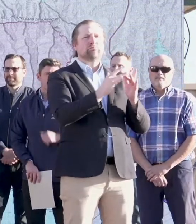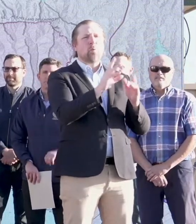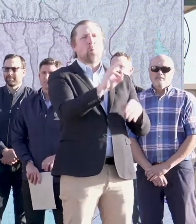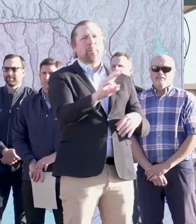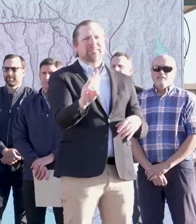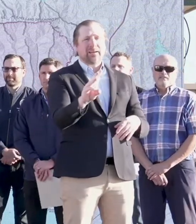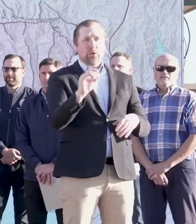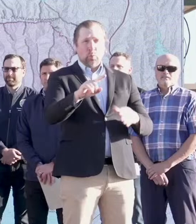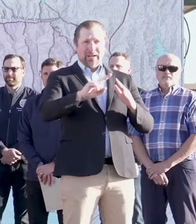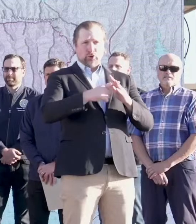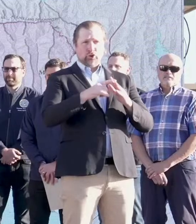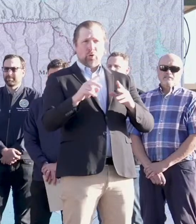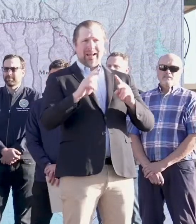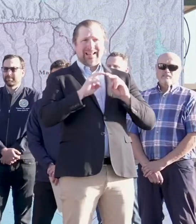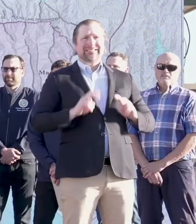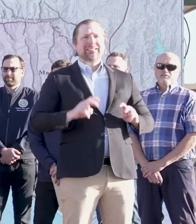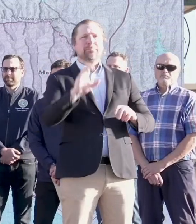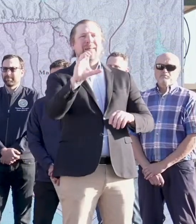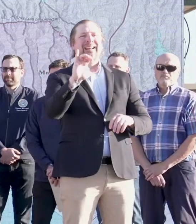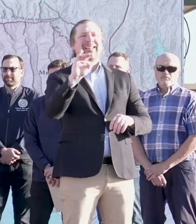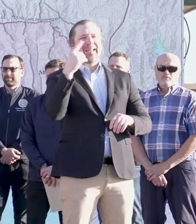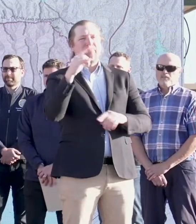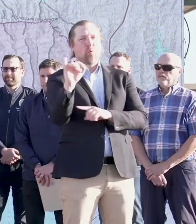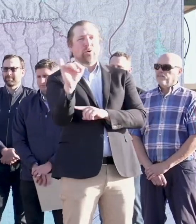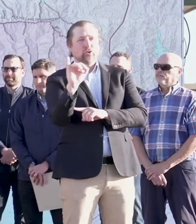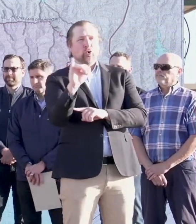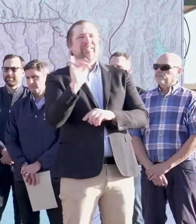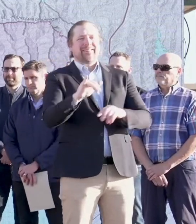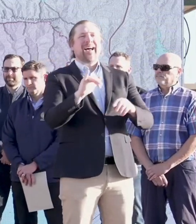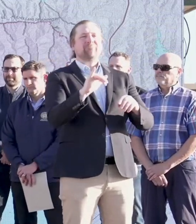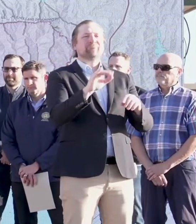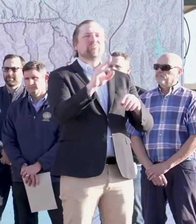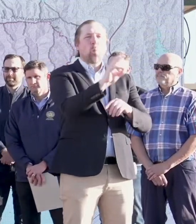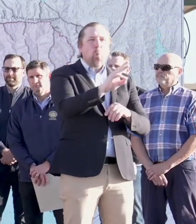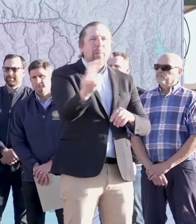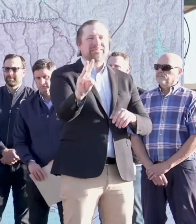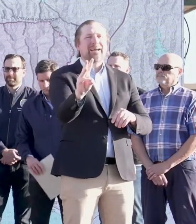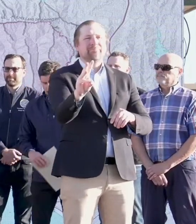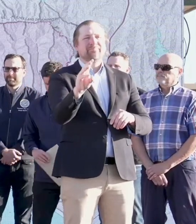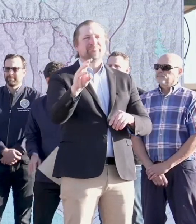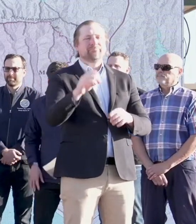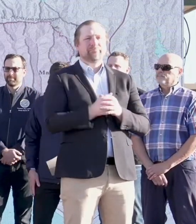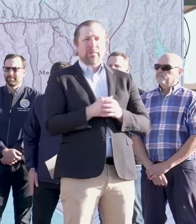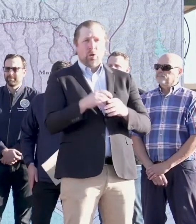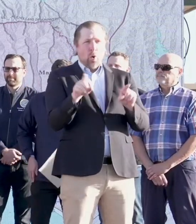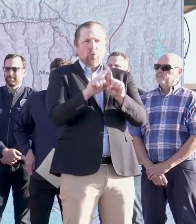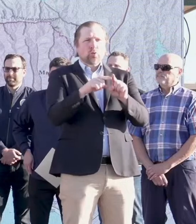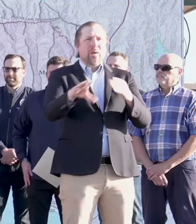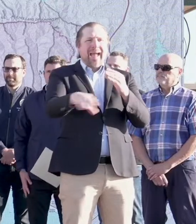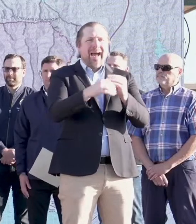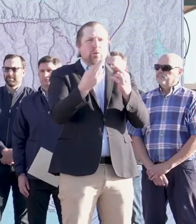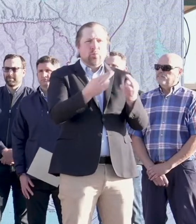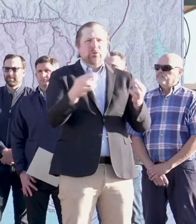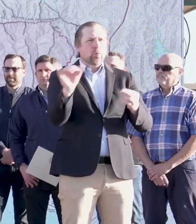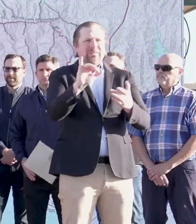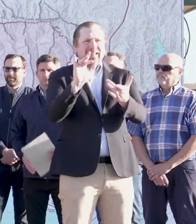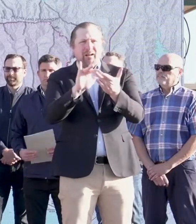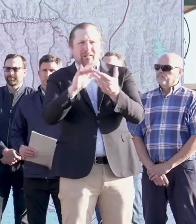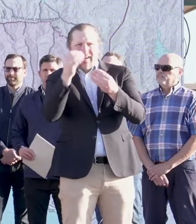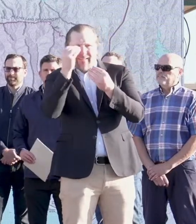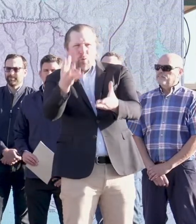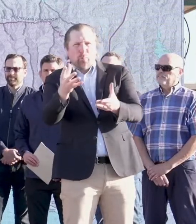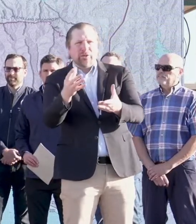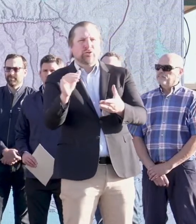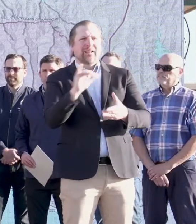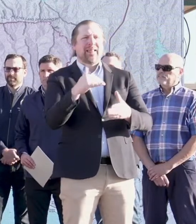start a damage assessment claim at this website. Additional resources are regularly being added, including contact information mentioned